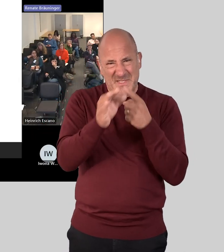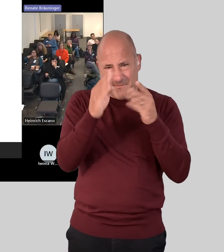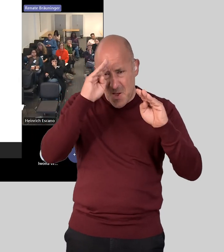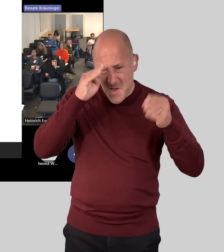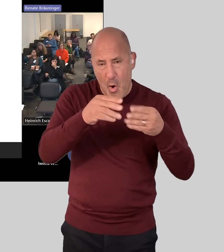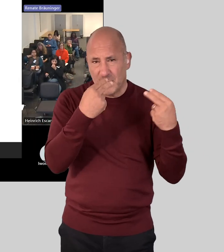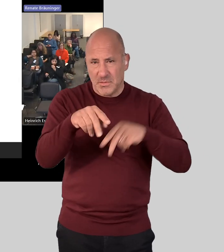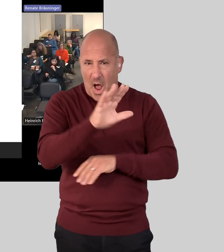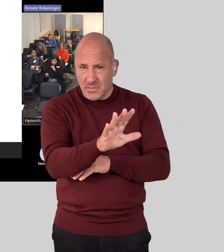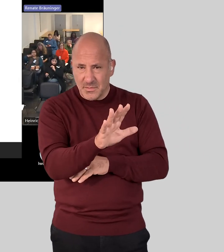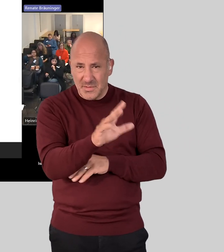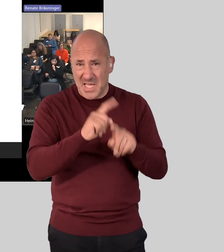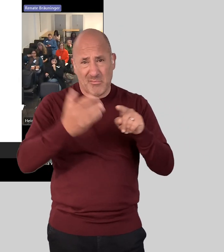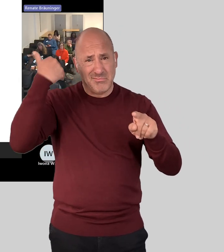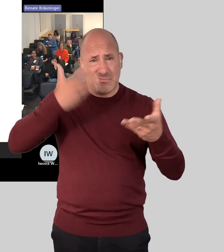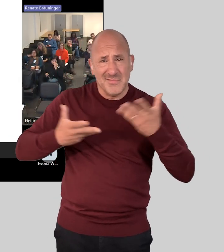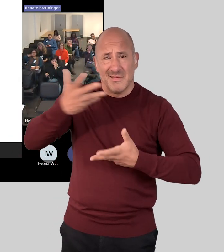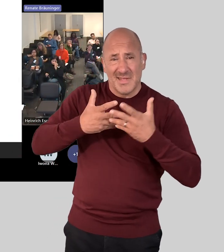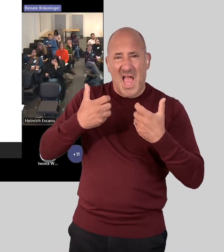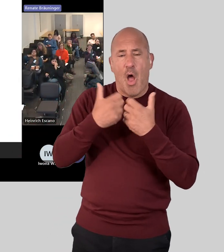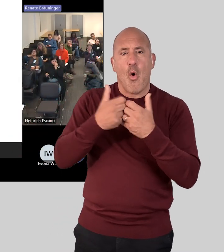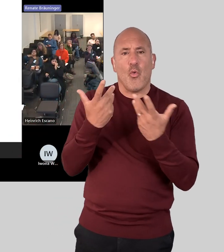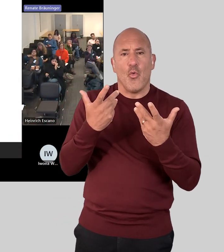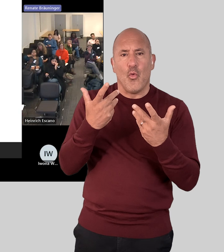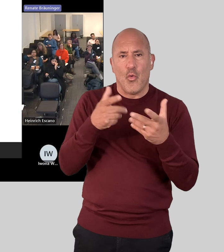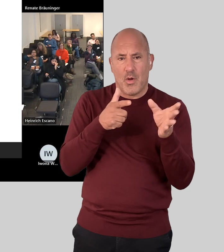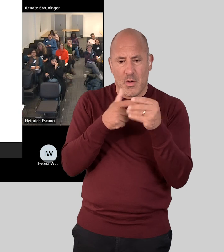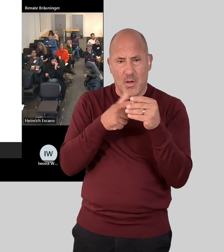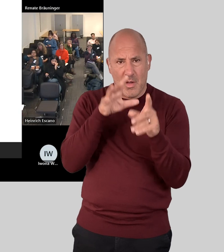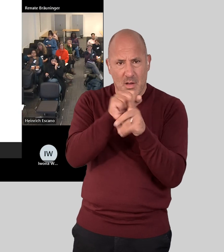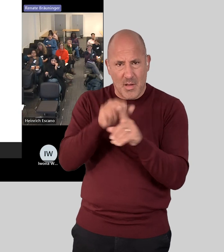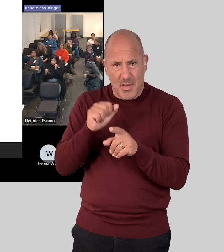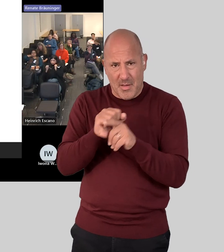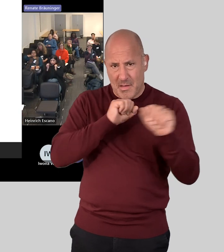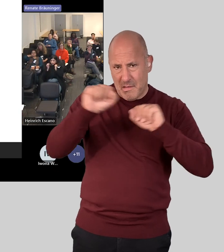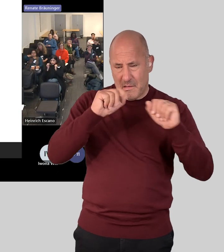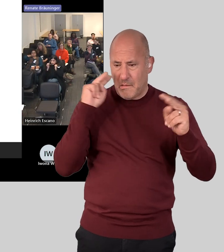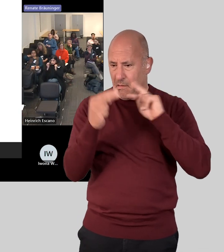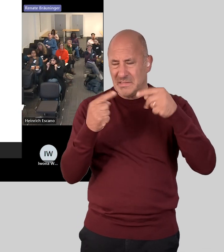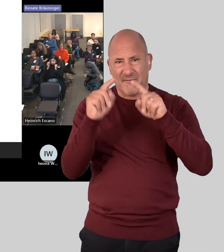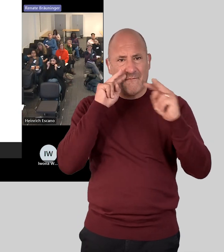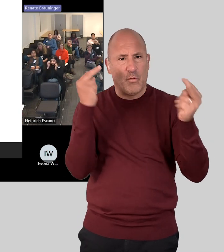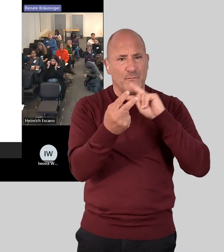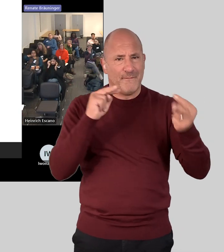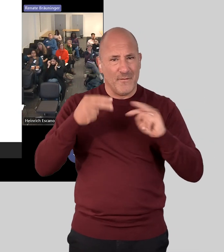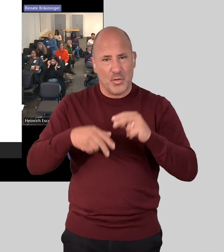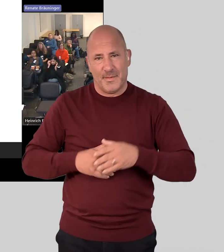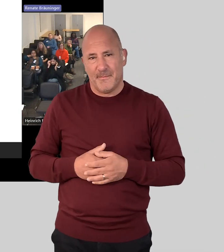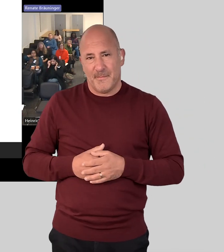of dance, as have done previous discussions, as do the forms of